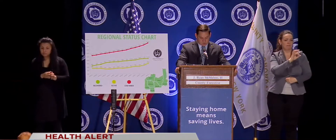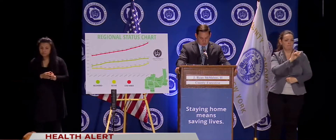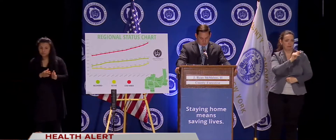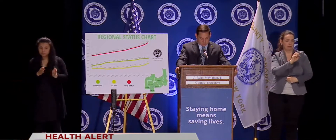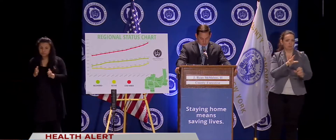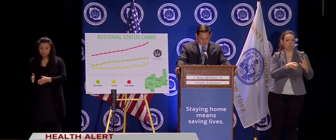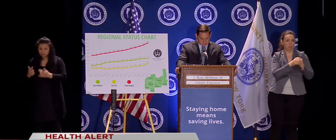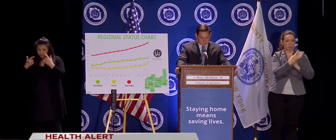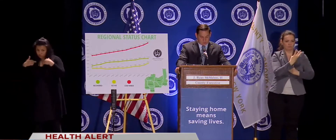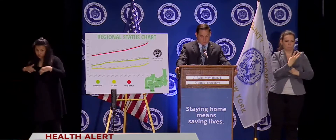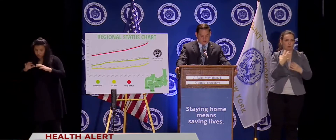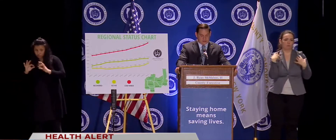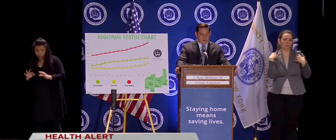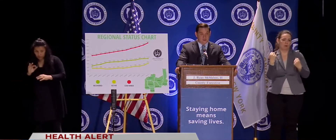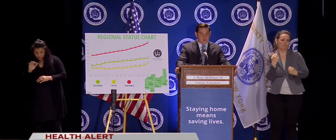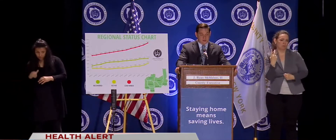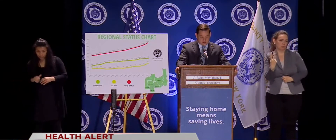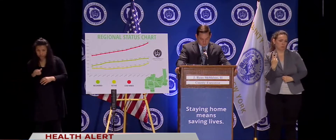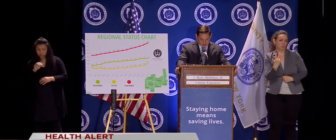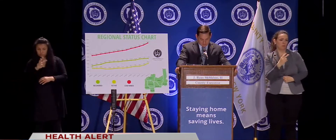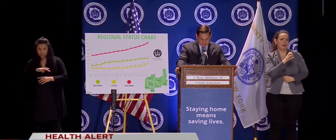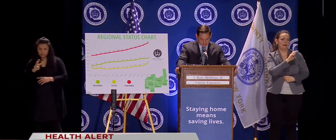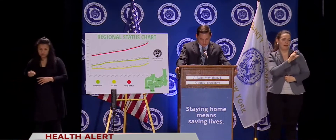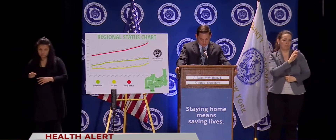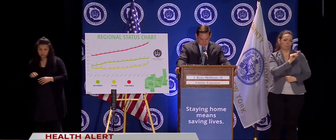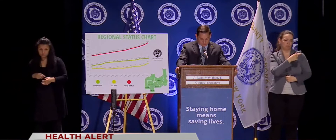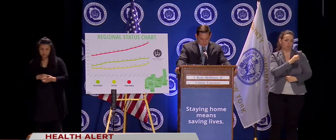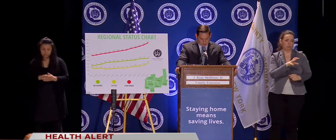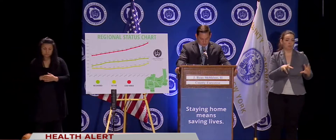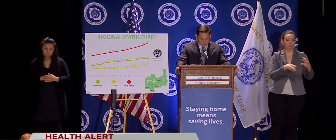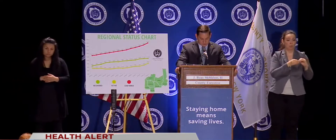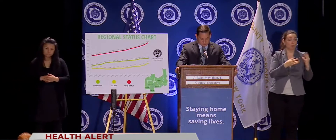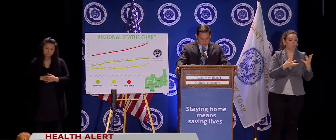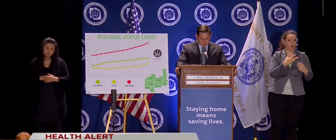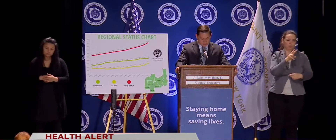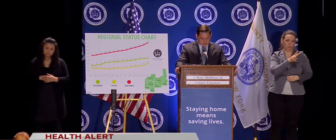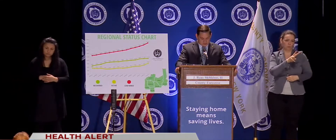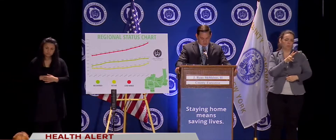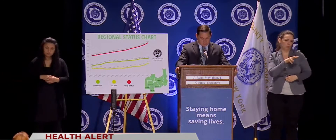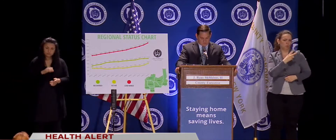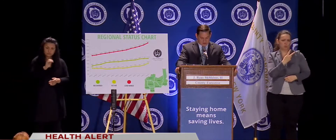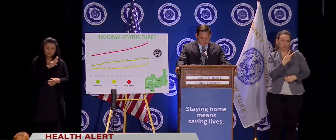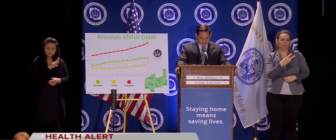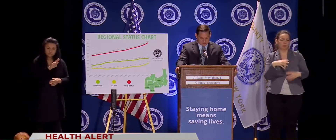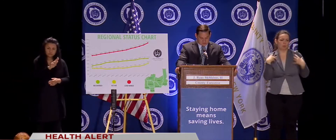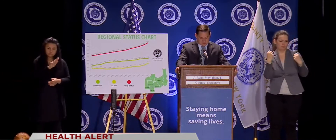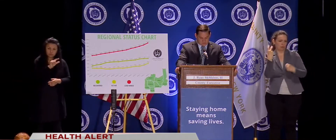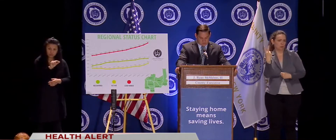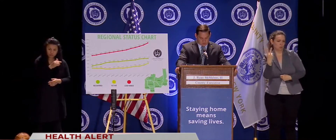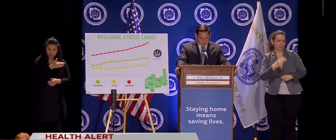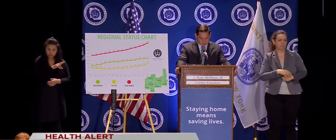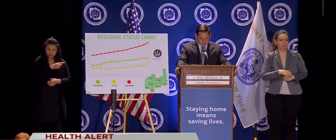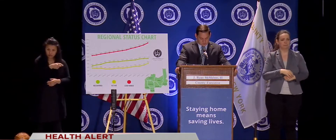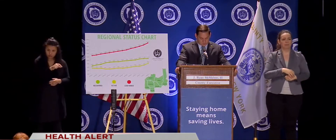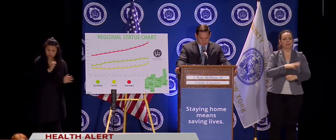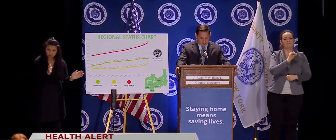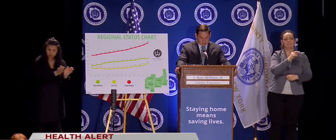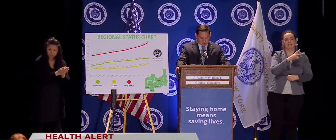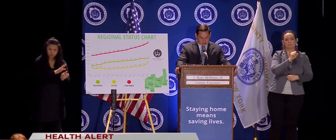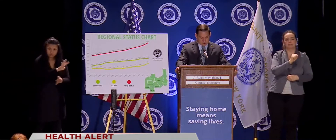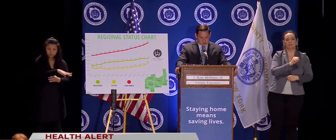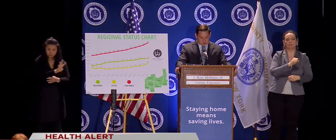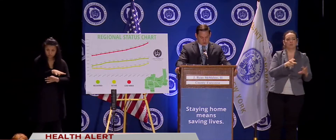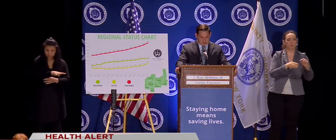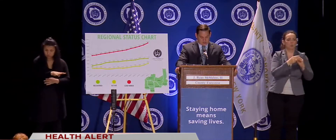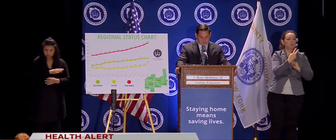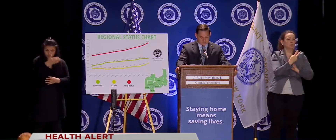cases, 2 recoveries. Marcellus, 5 cases, 4 recoveries. Atisco, 5 cases, 4 recoveries.